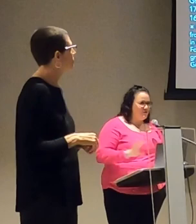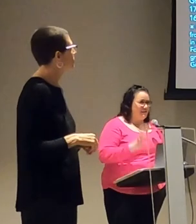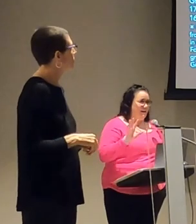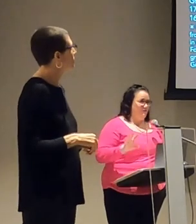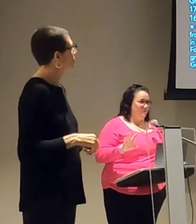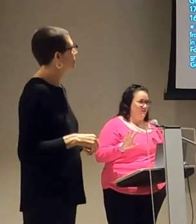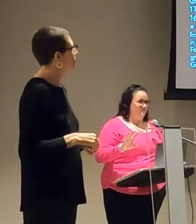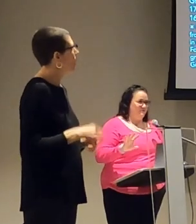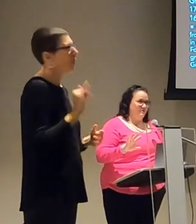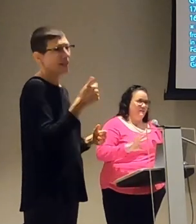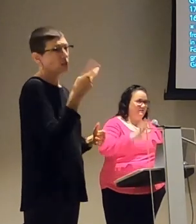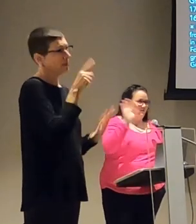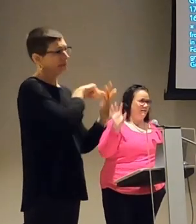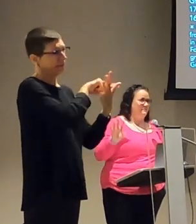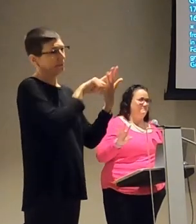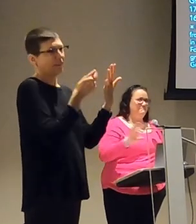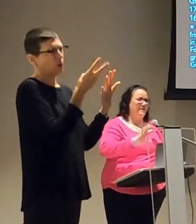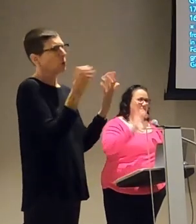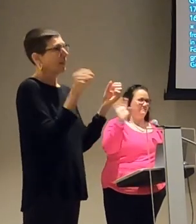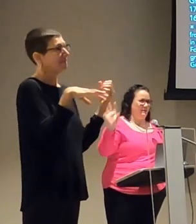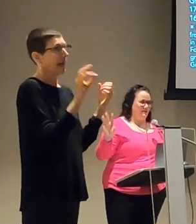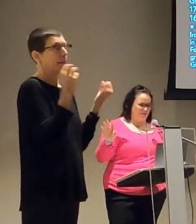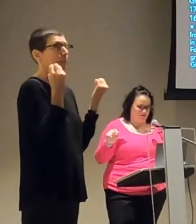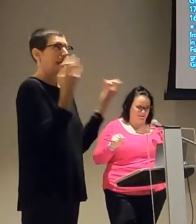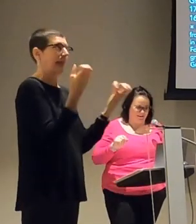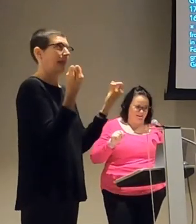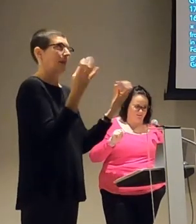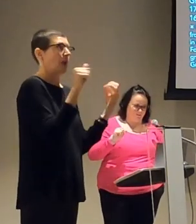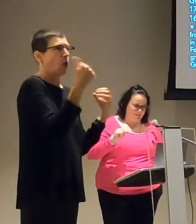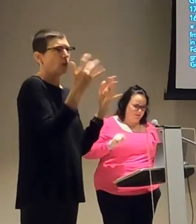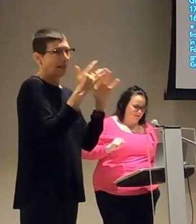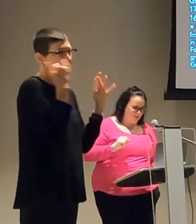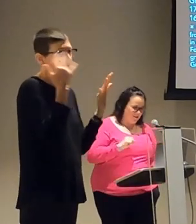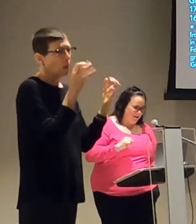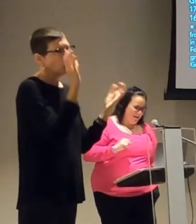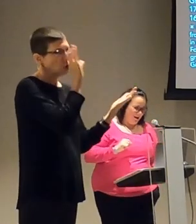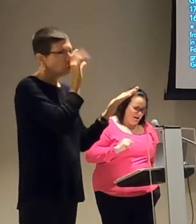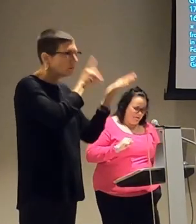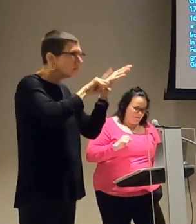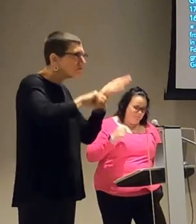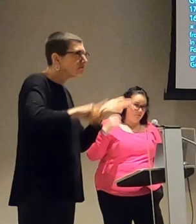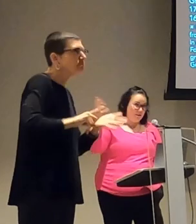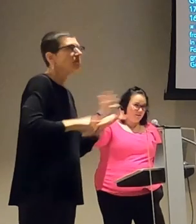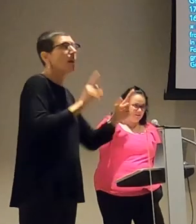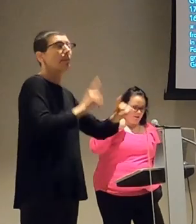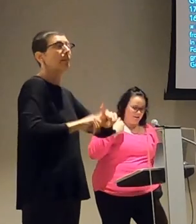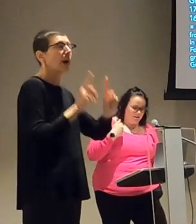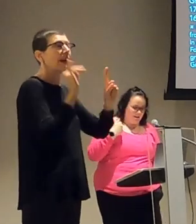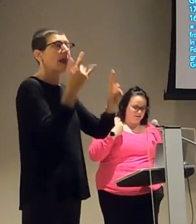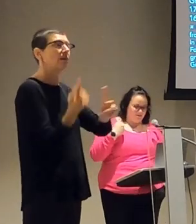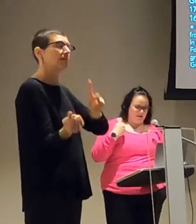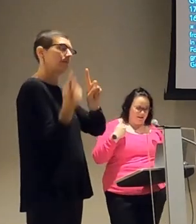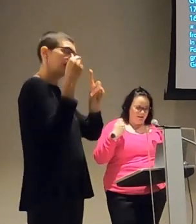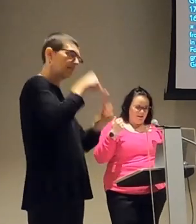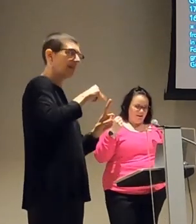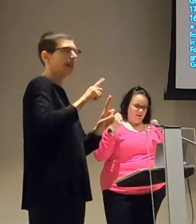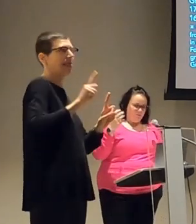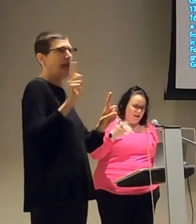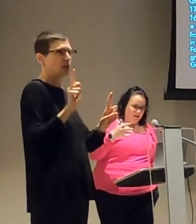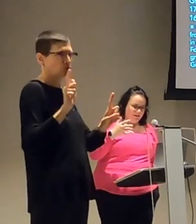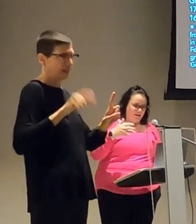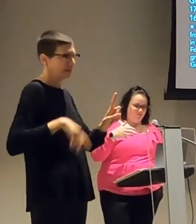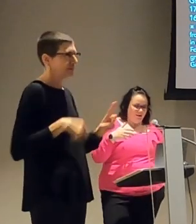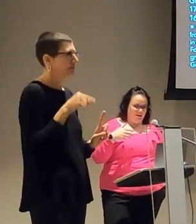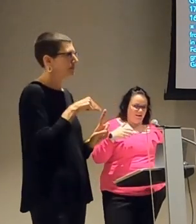So those are just a handful. You can find many, many, many others online if you want to search. But bringing this back to Lazzarini,